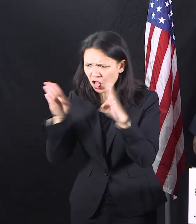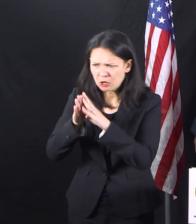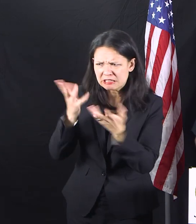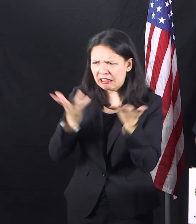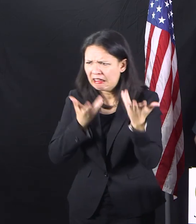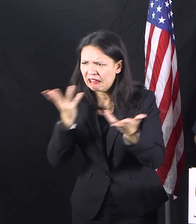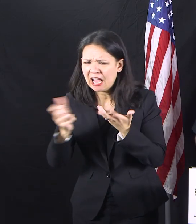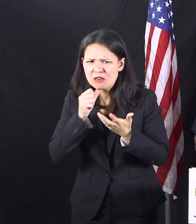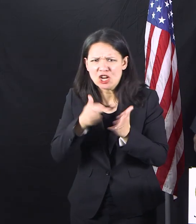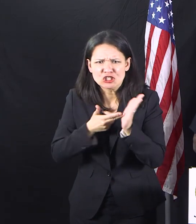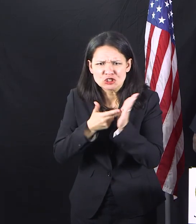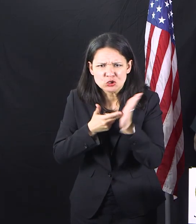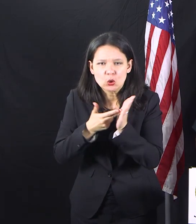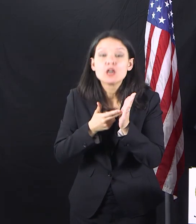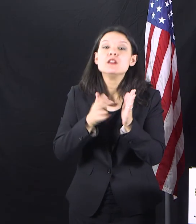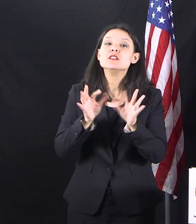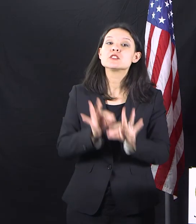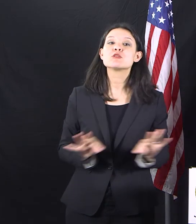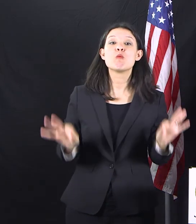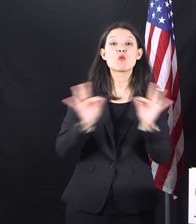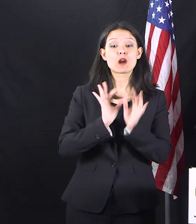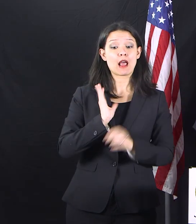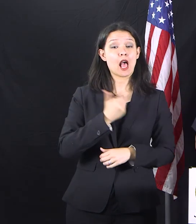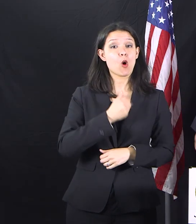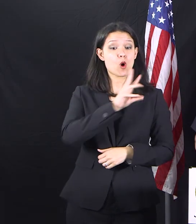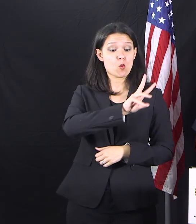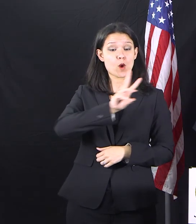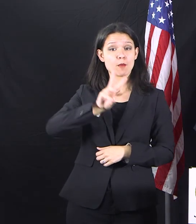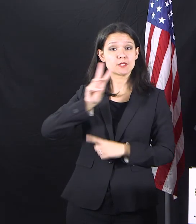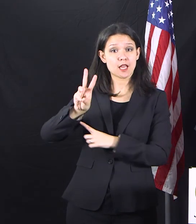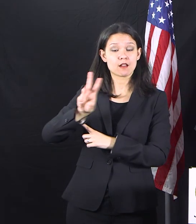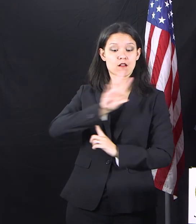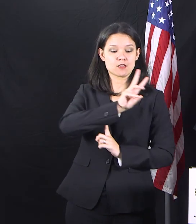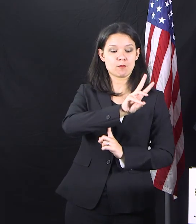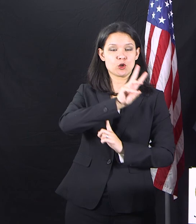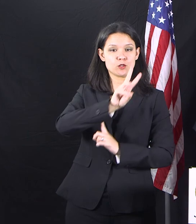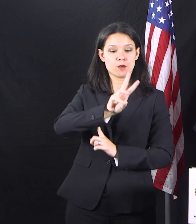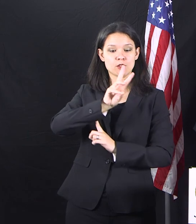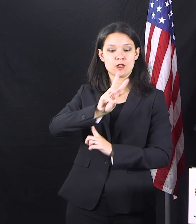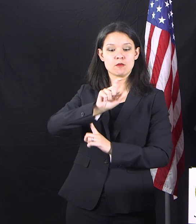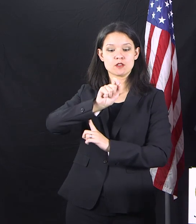and I want to encourage you to check out our webpage at